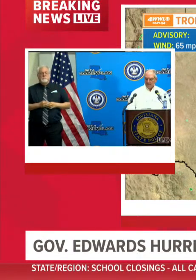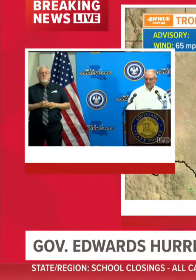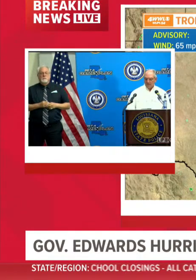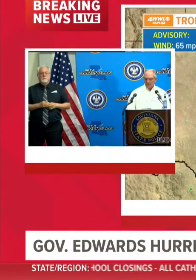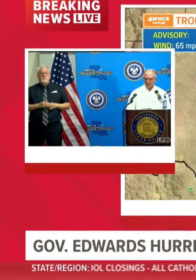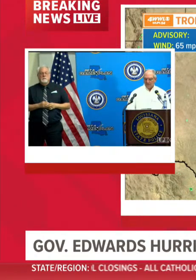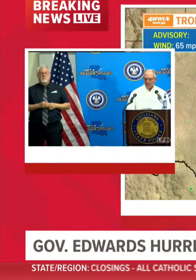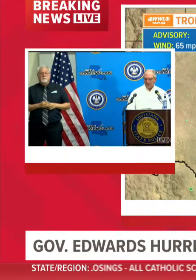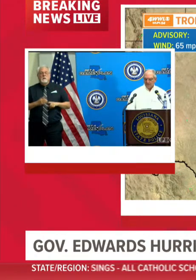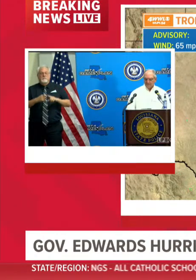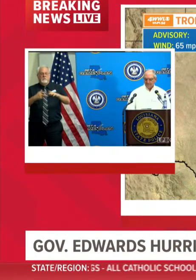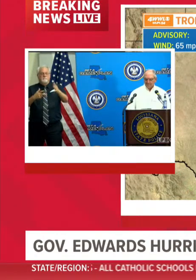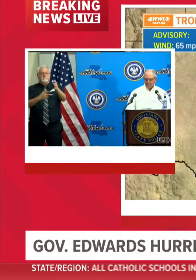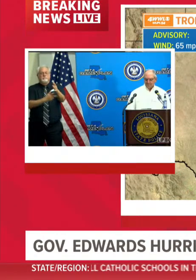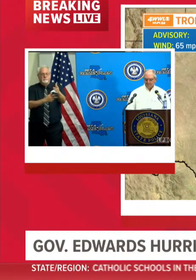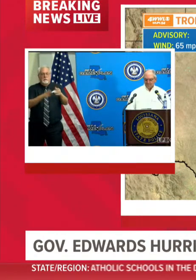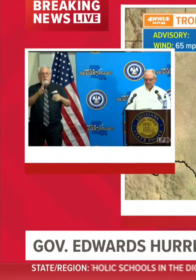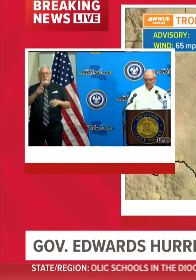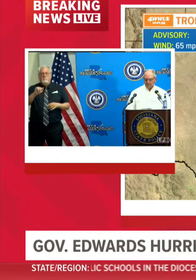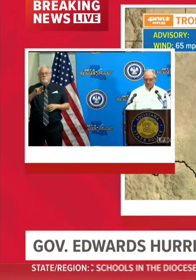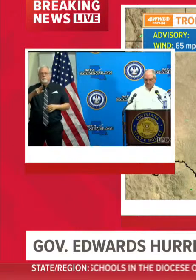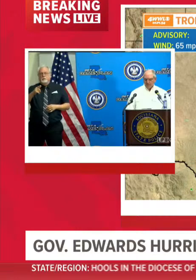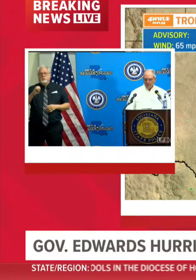by that barge.